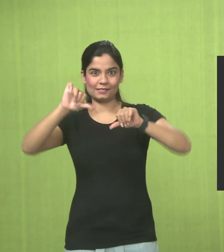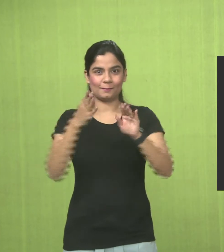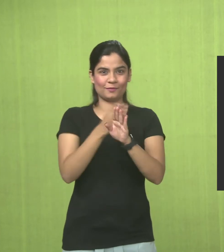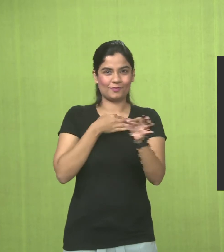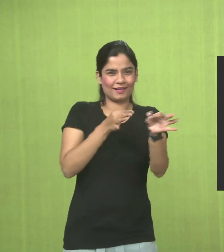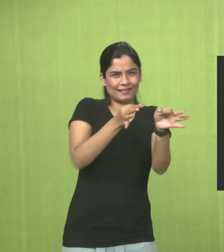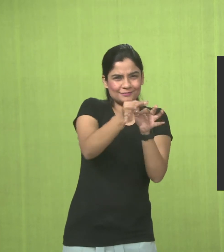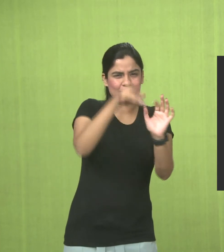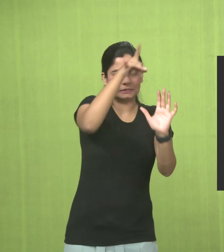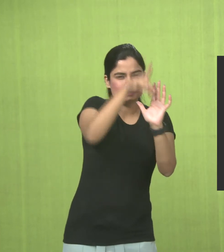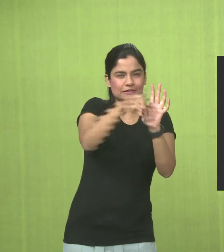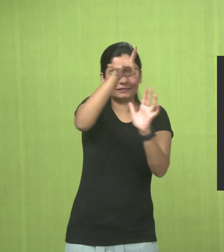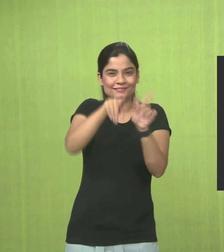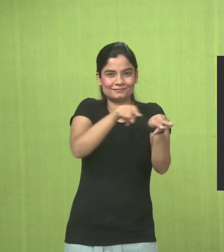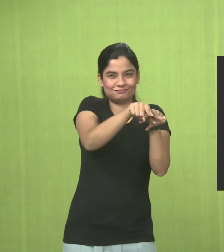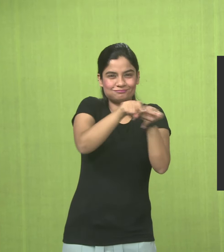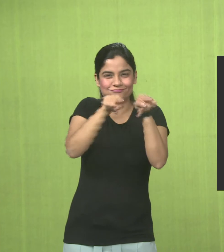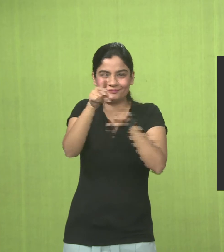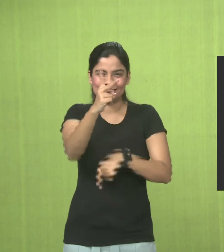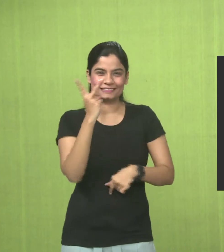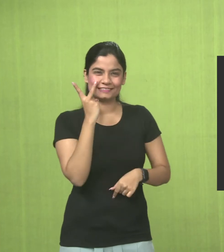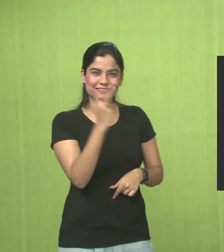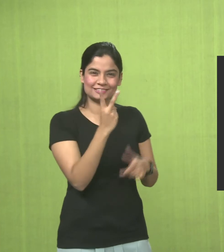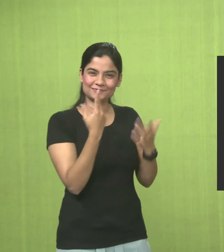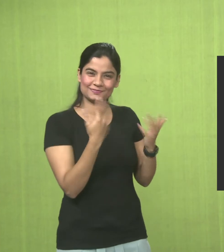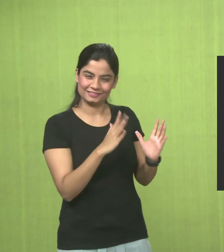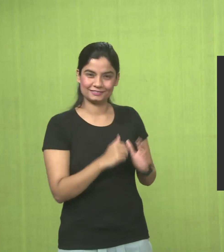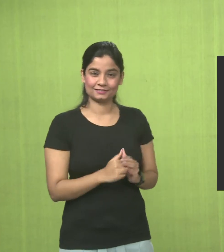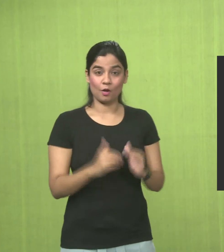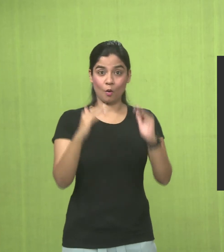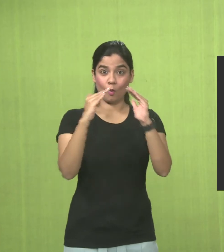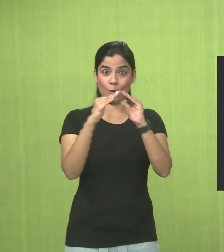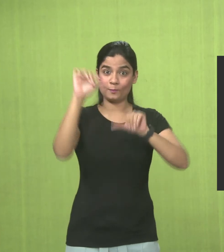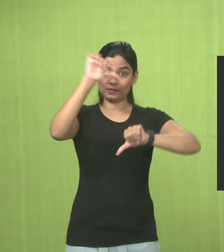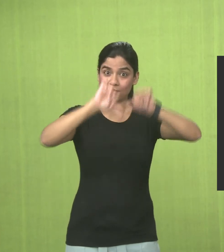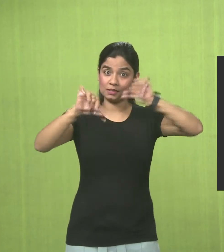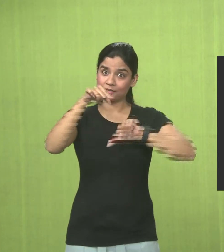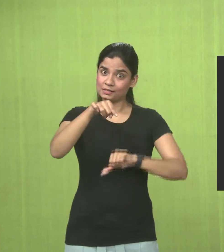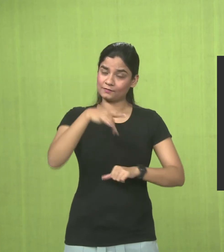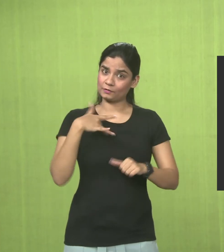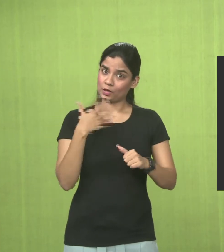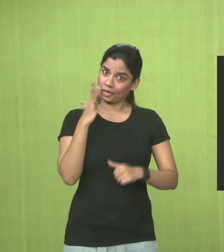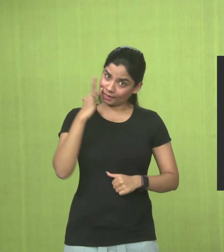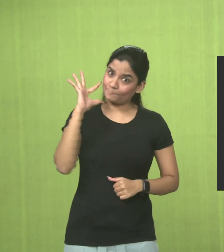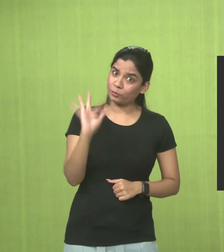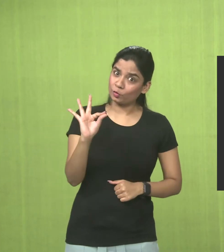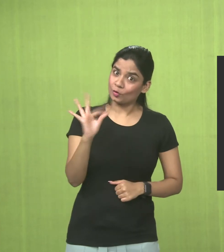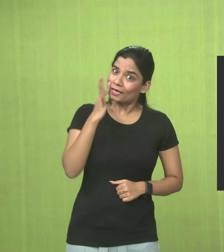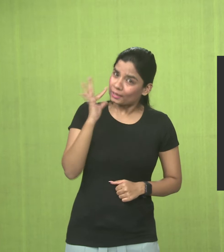Now that you've understood what home science means, let's discuss the importance of